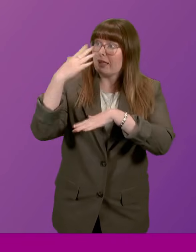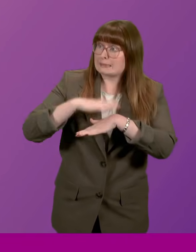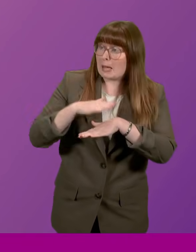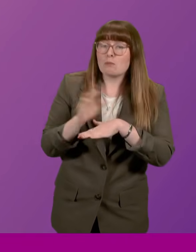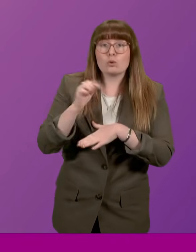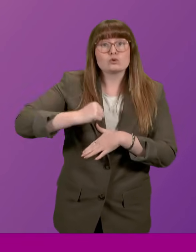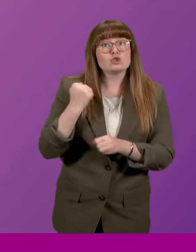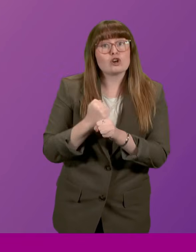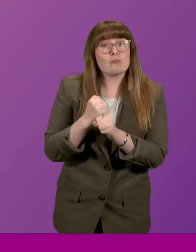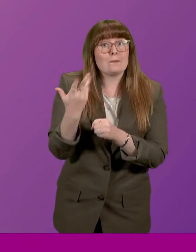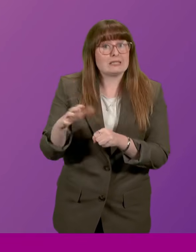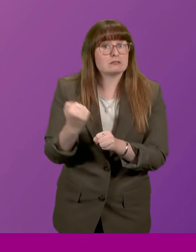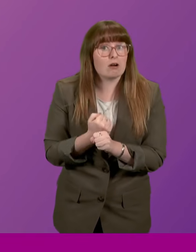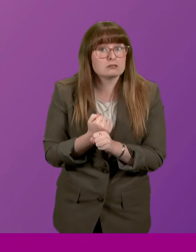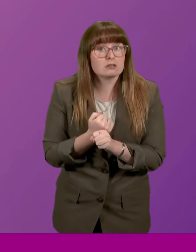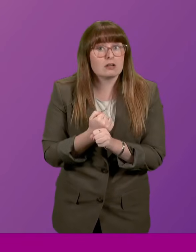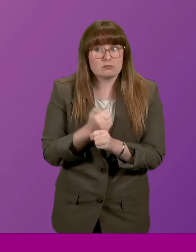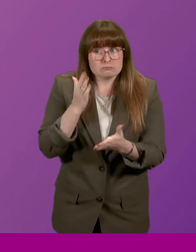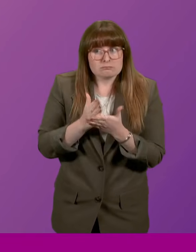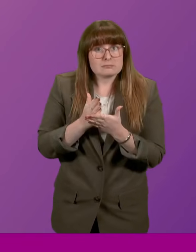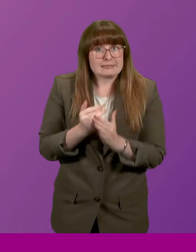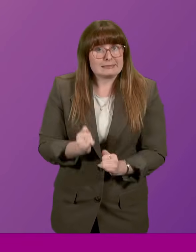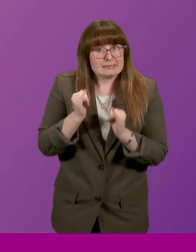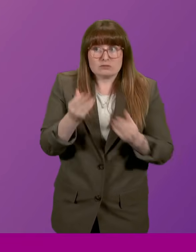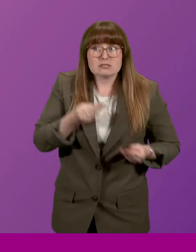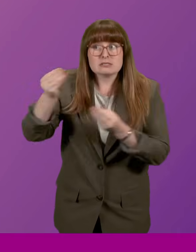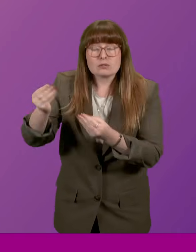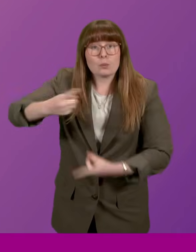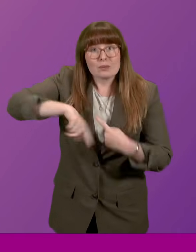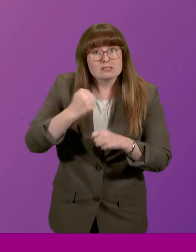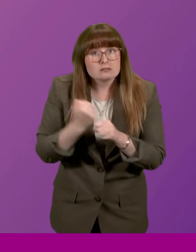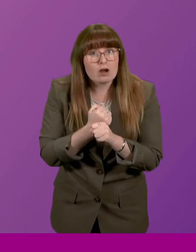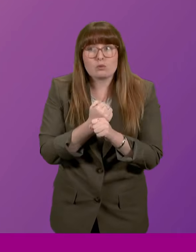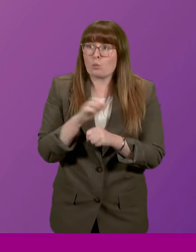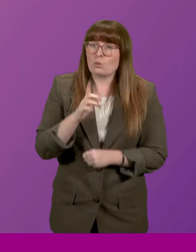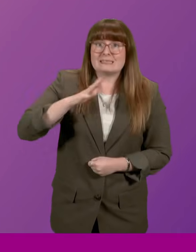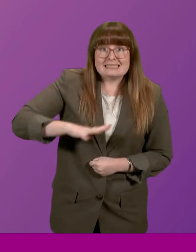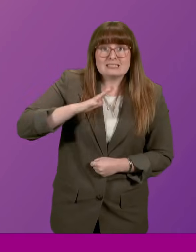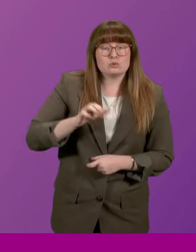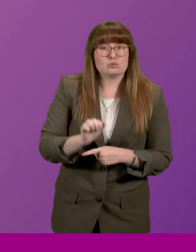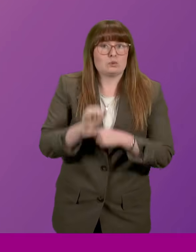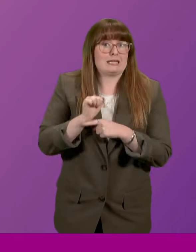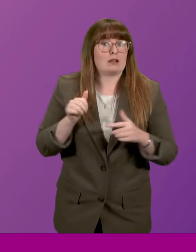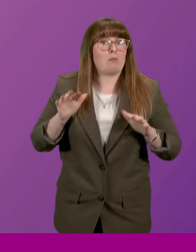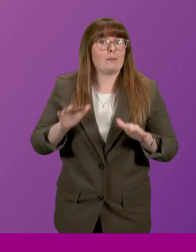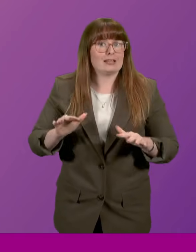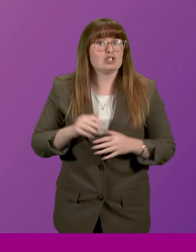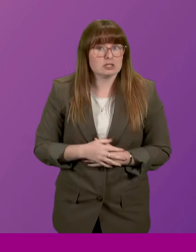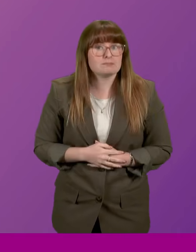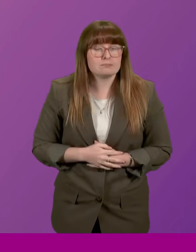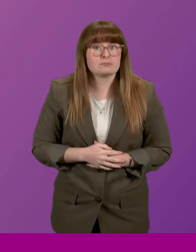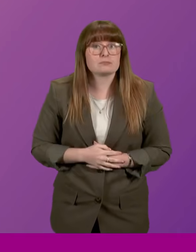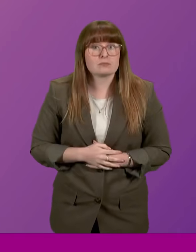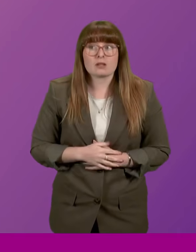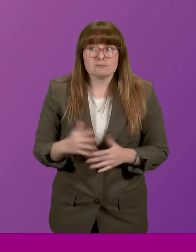took incredibly seriously to ensure that we took the necessary action to protect the population where there